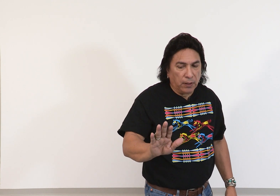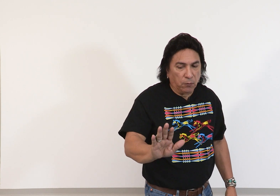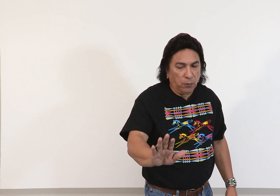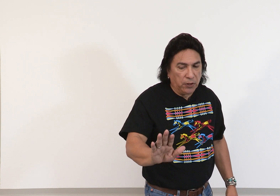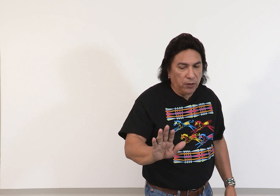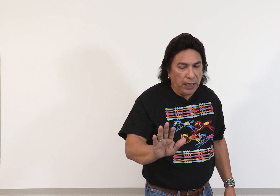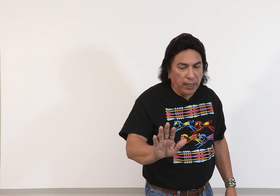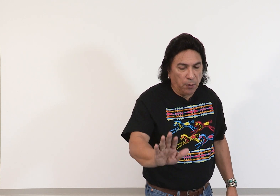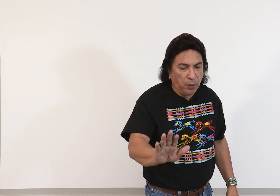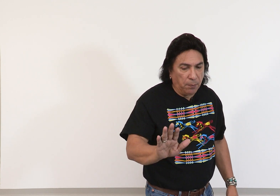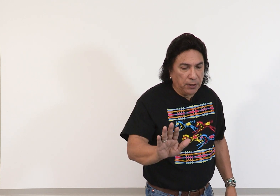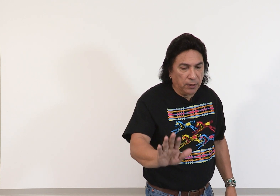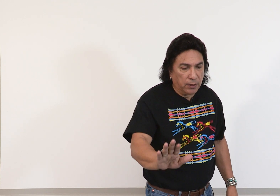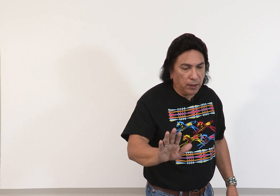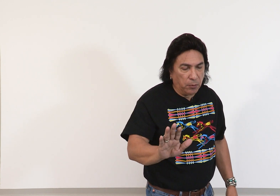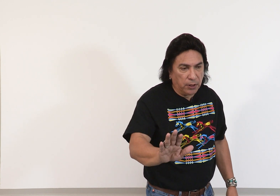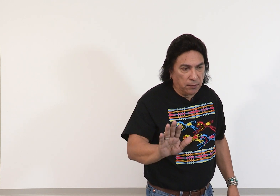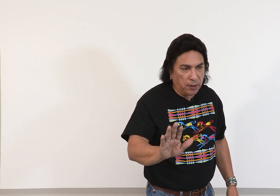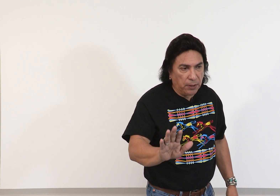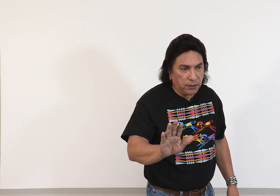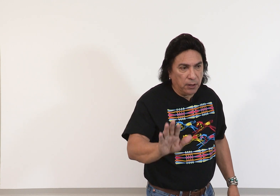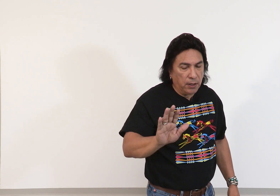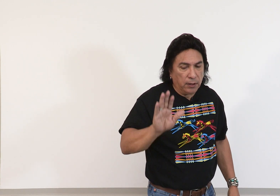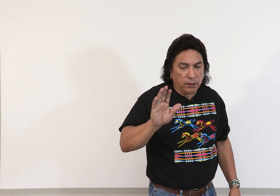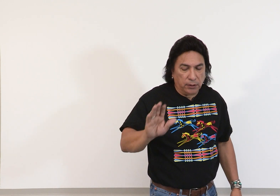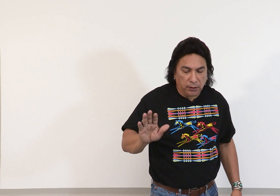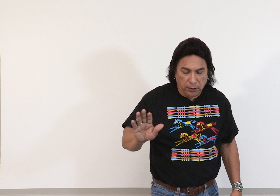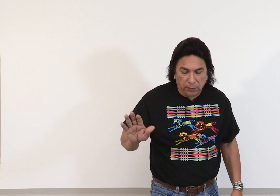we would do that, kind of pump it a couple of times. That means